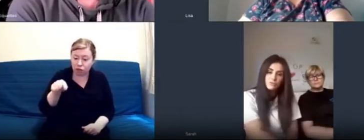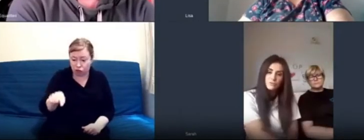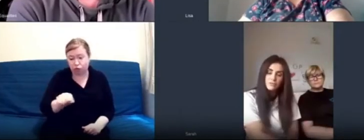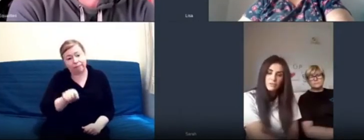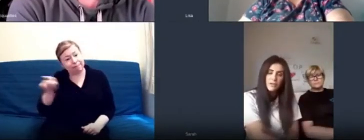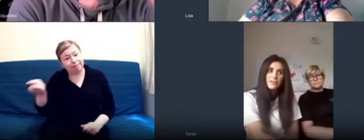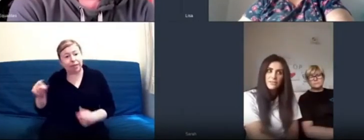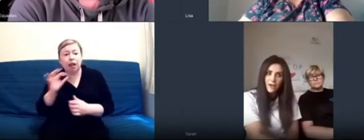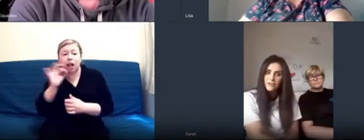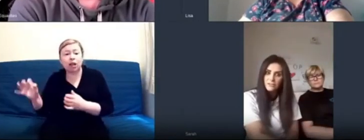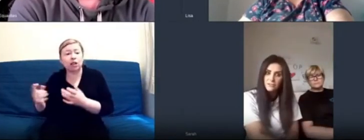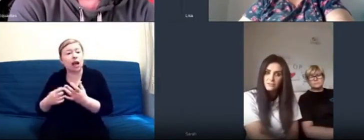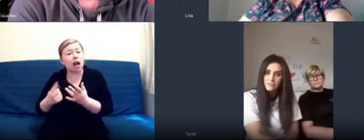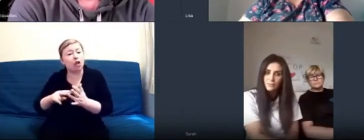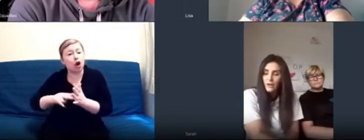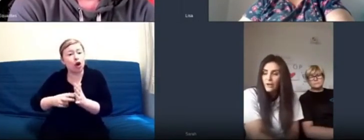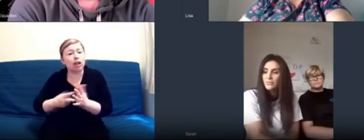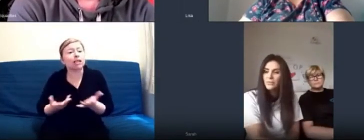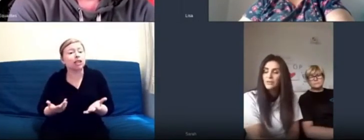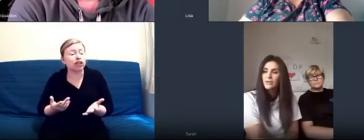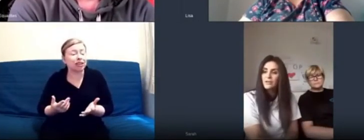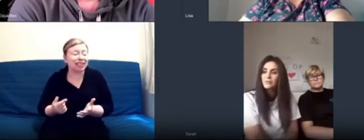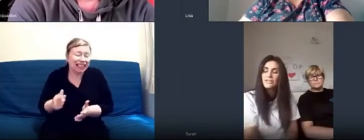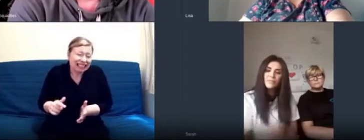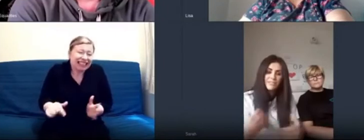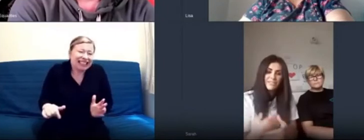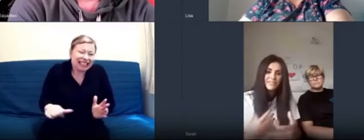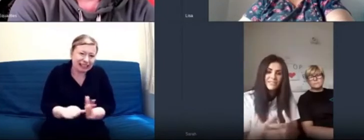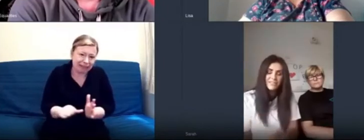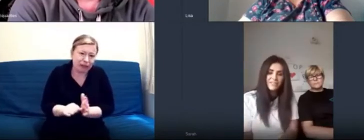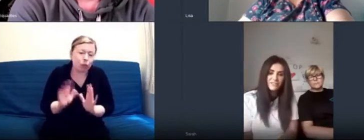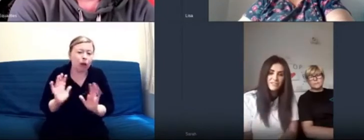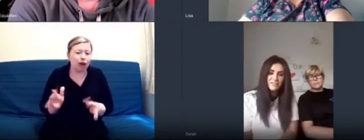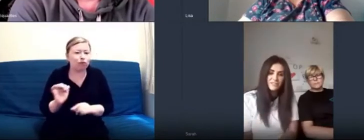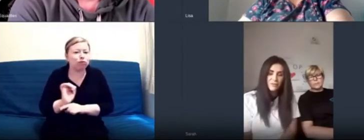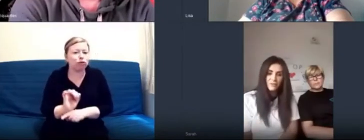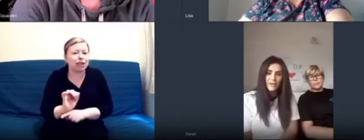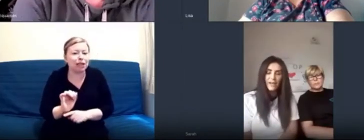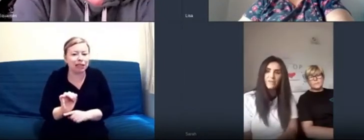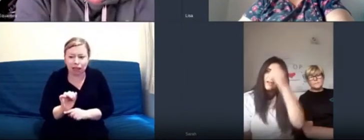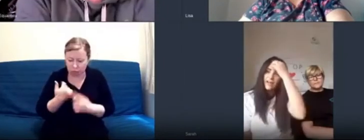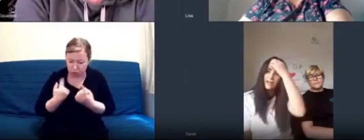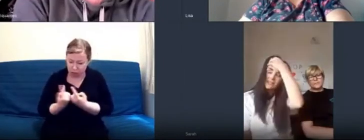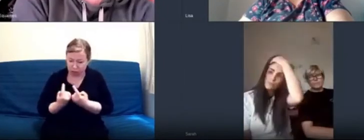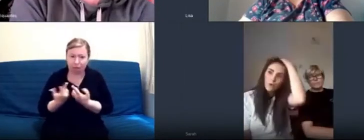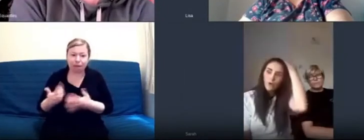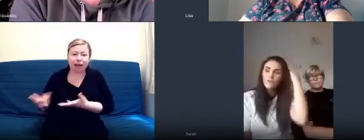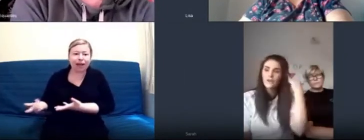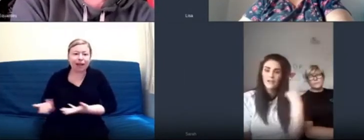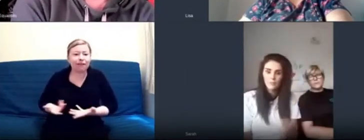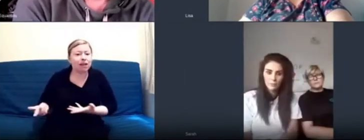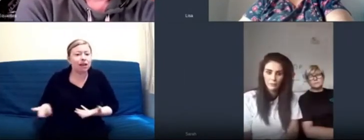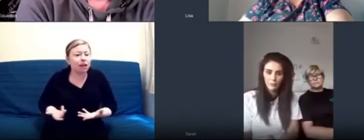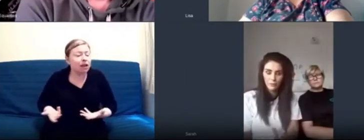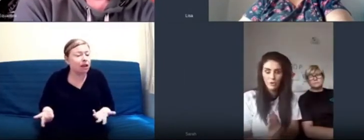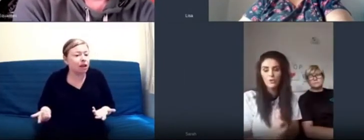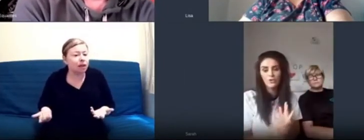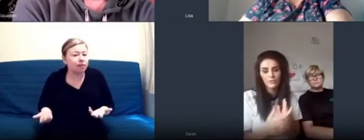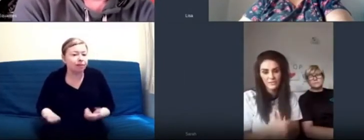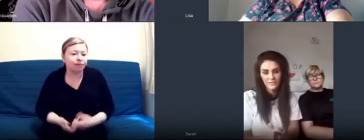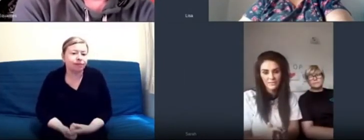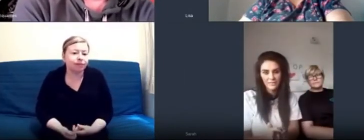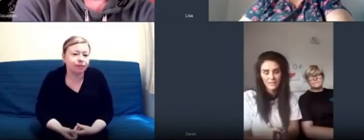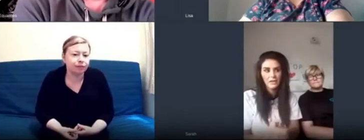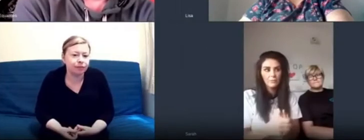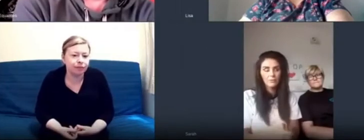you go. And it's hard, but we need to protect the stuff that we have, people are